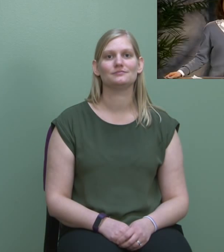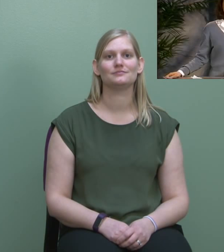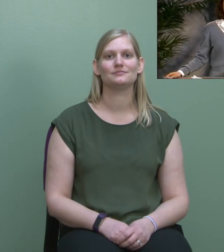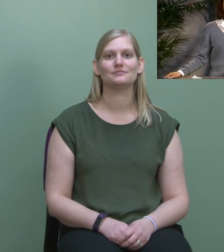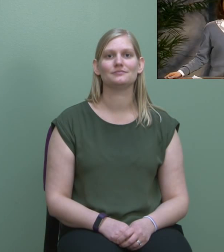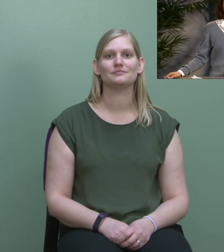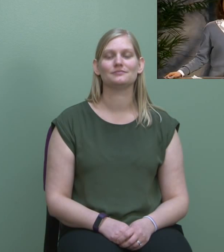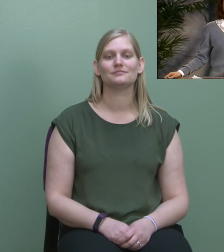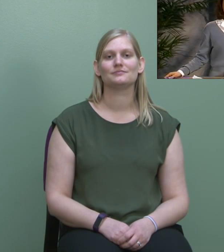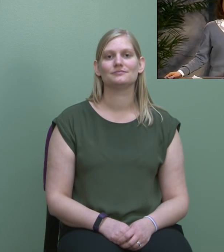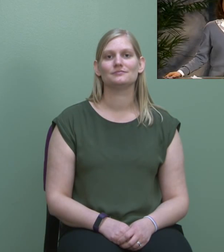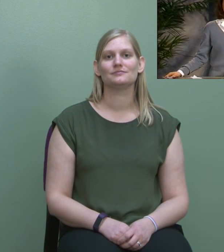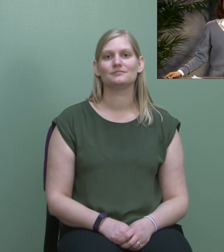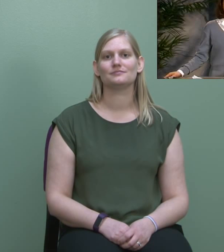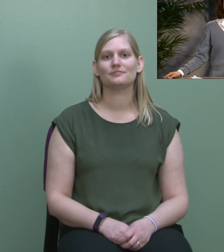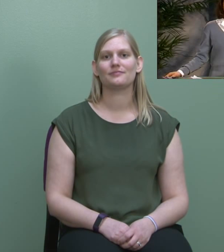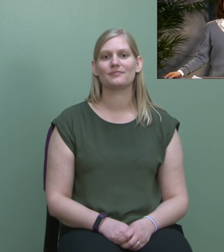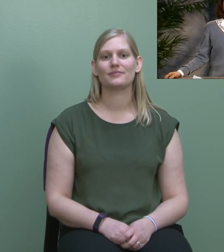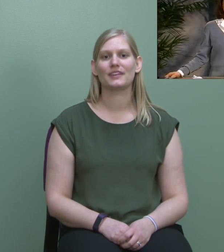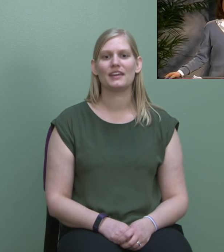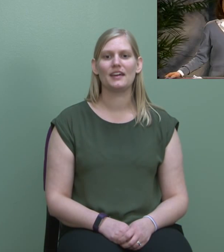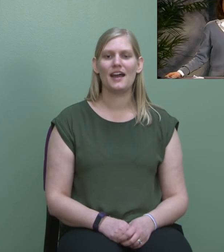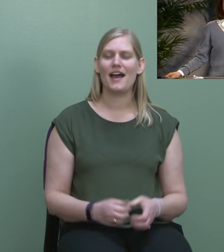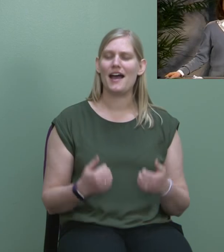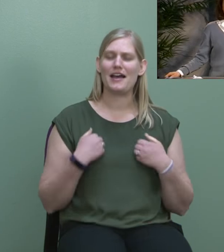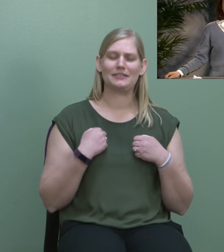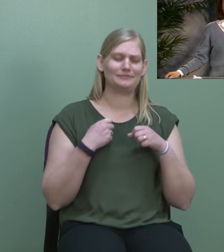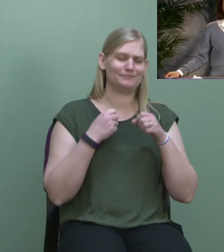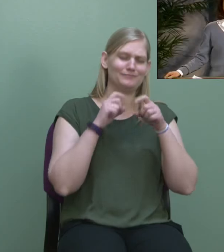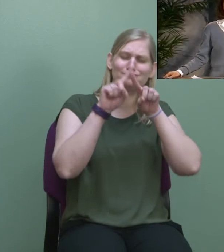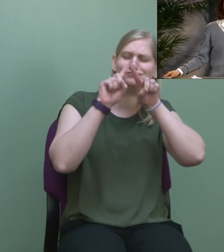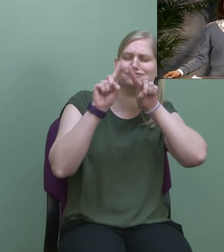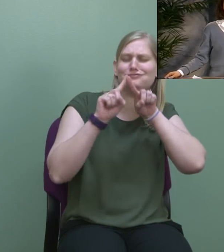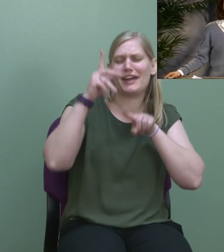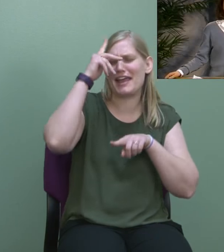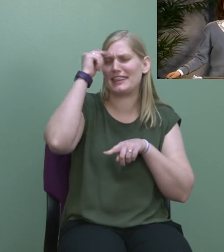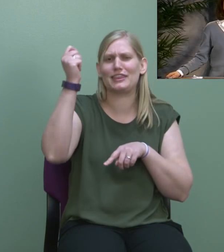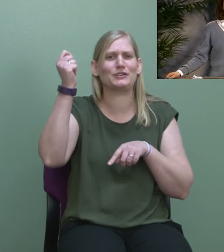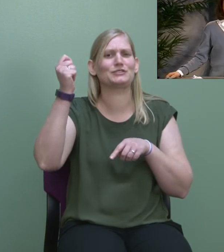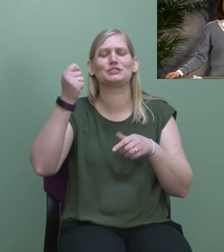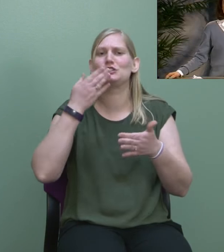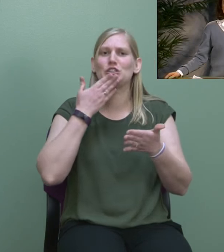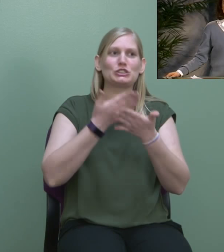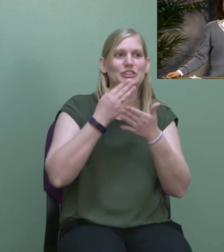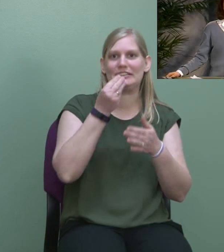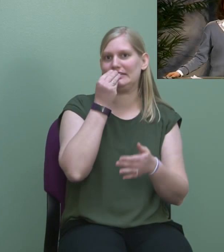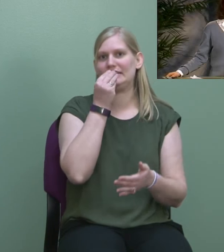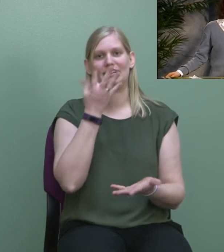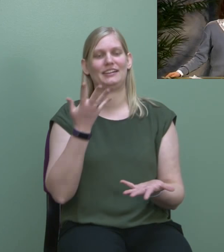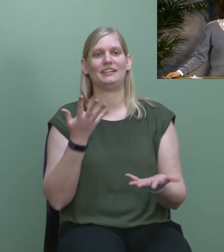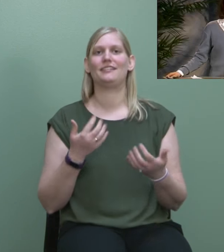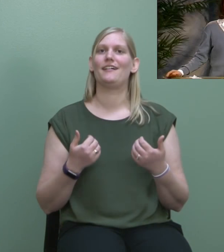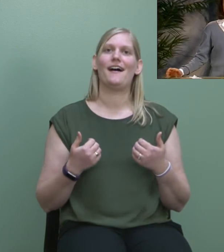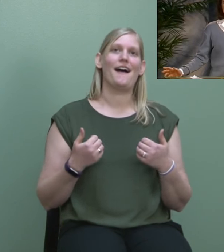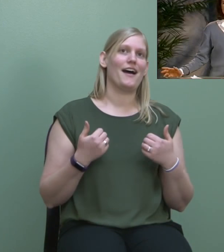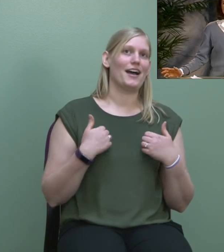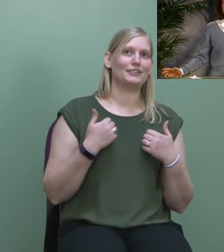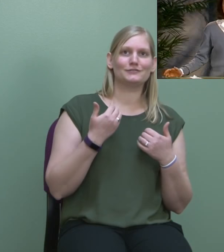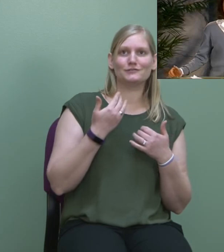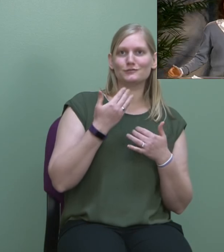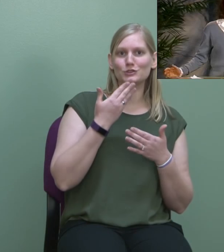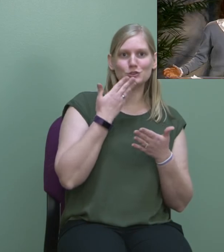There are many different theories about what is good eating, and lately especially we hear many things about good diets or